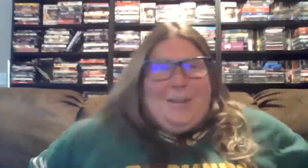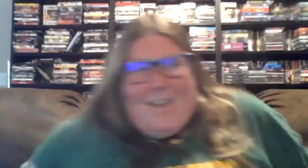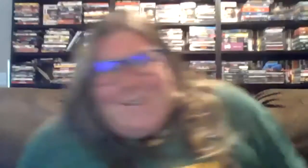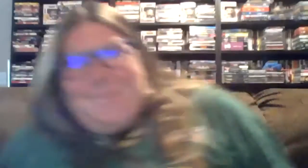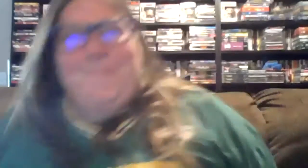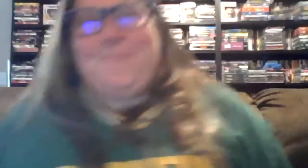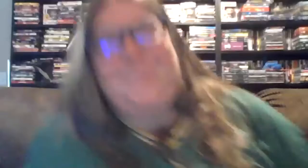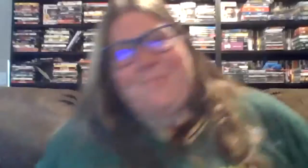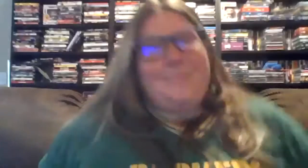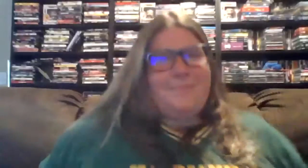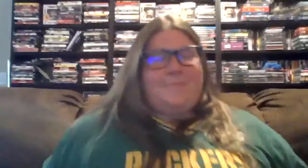bit.